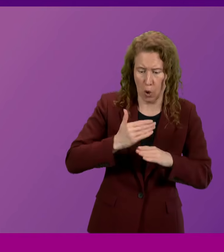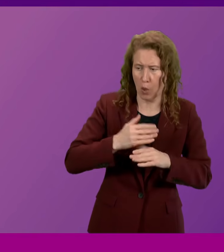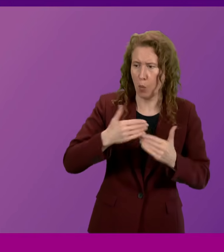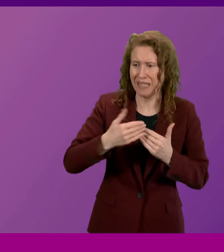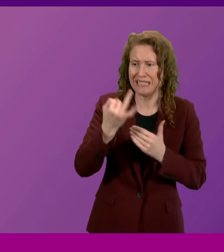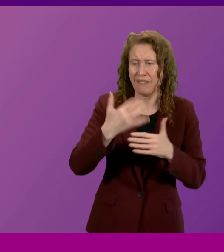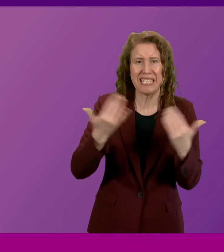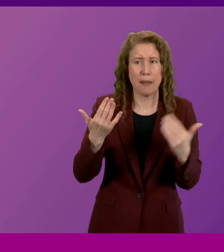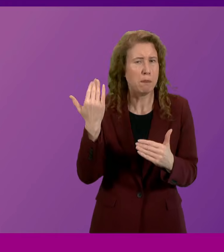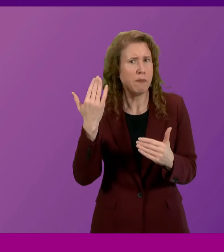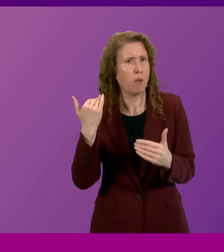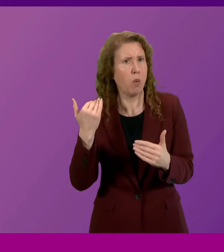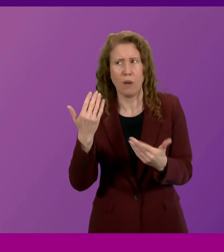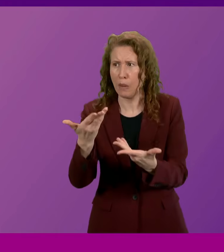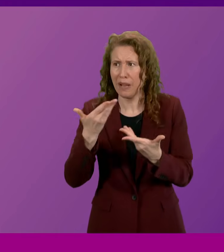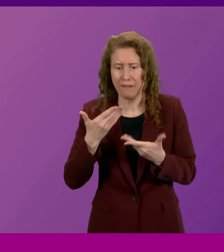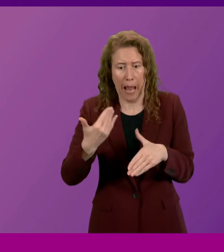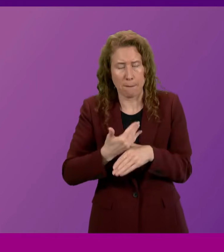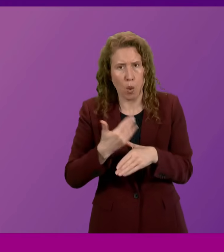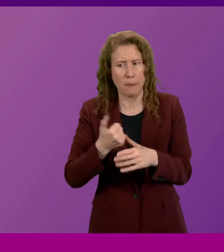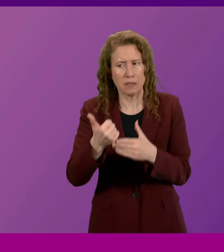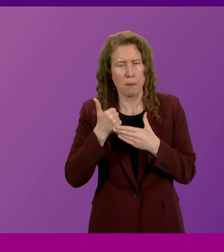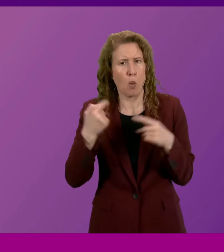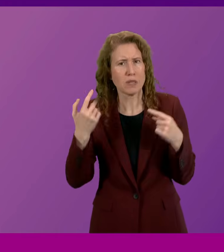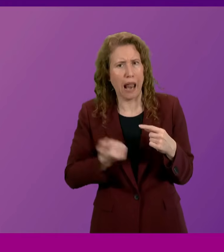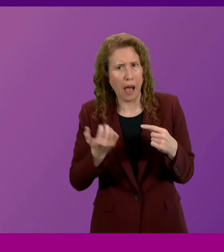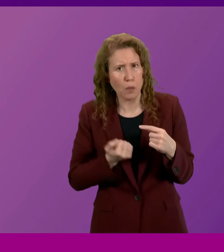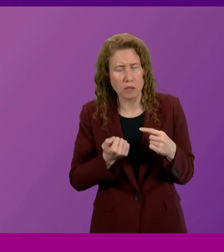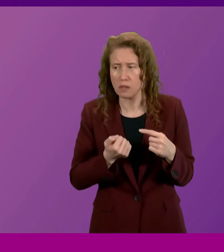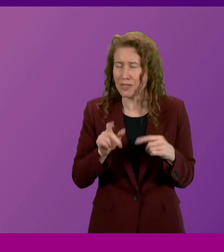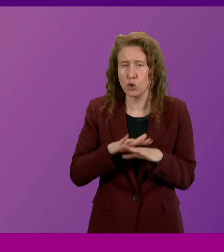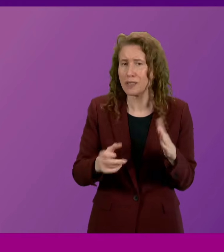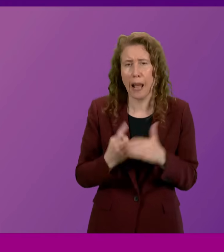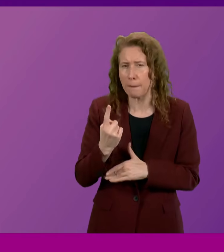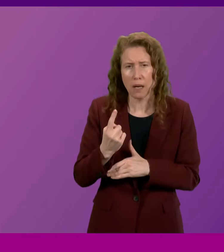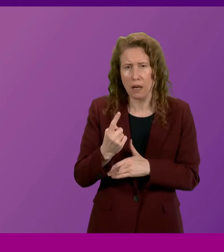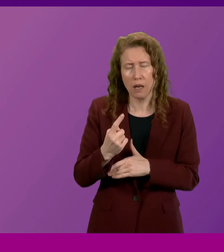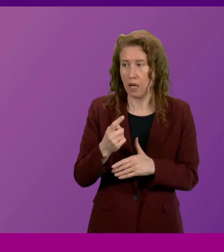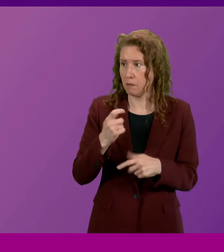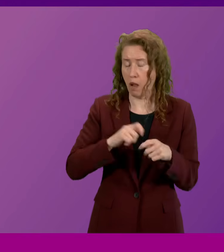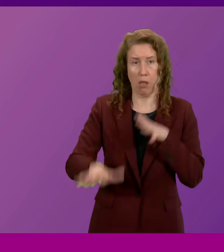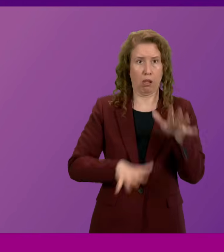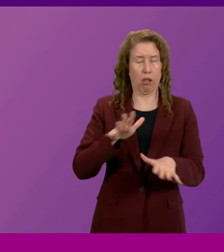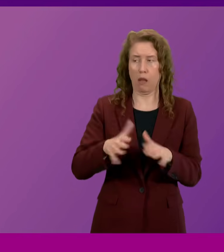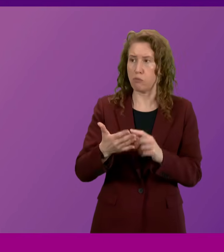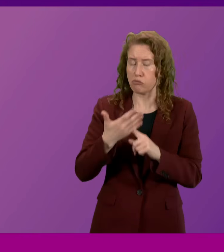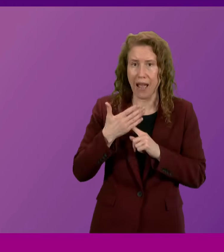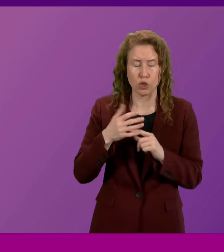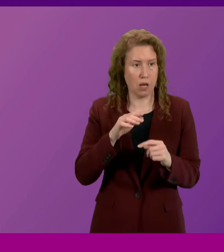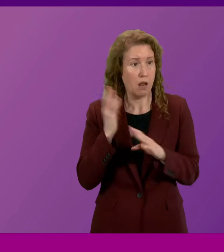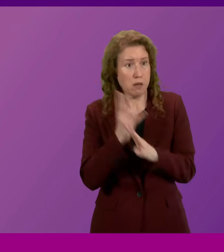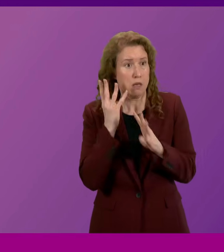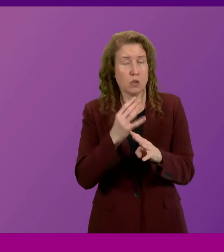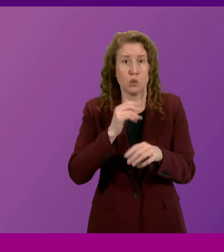despite previously receiving employment and support allowance. This should not happen. It's causing needless pressure on primary